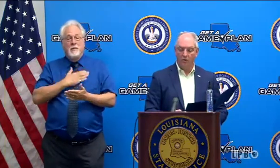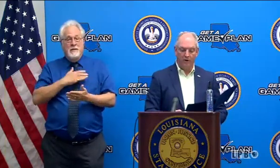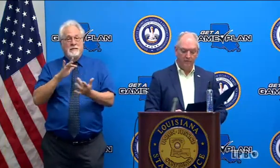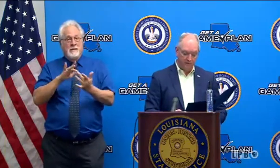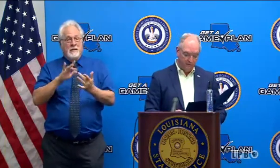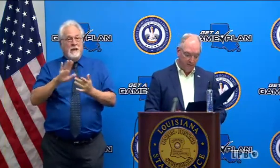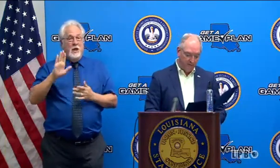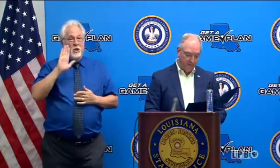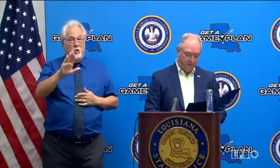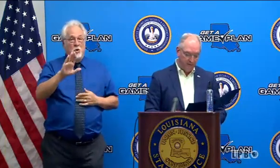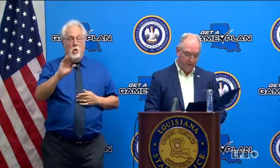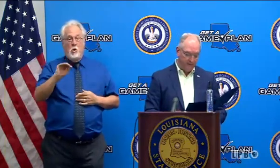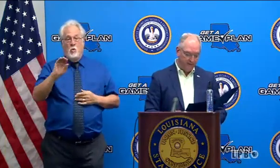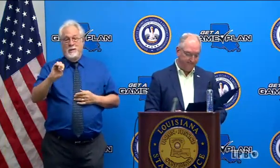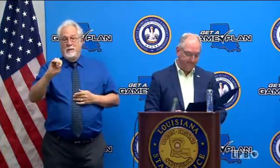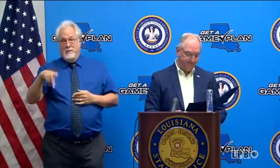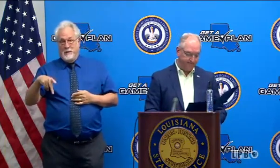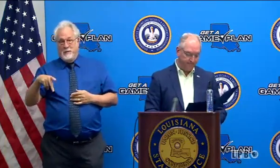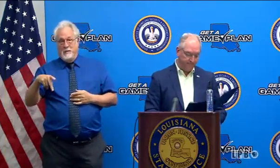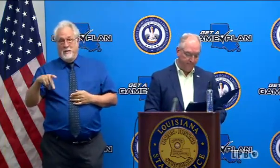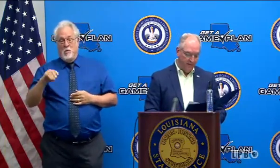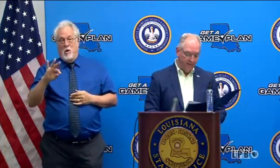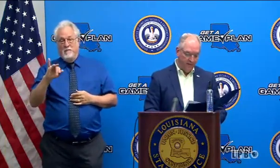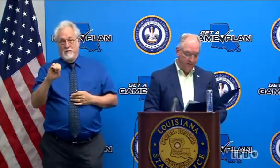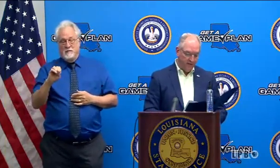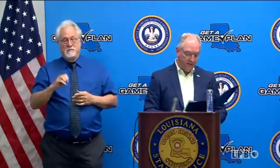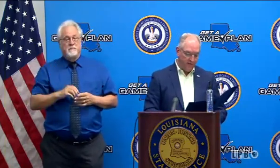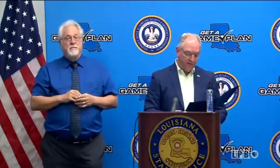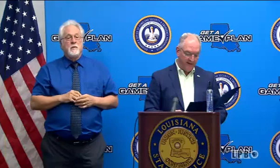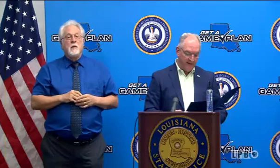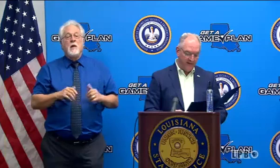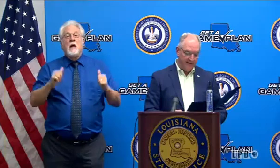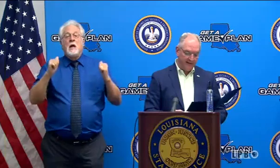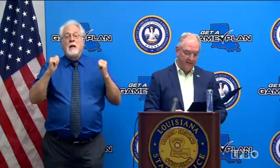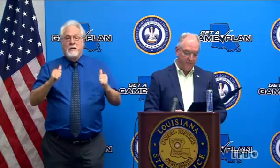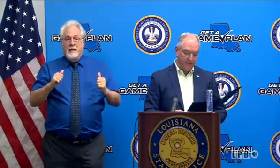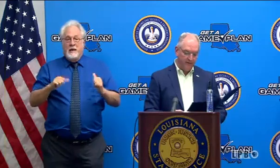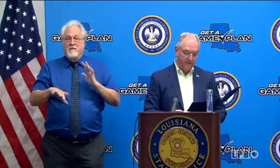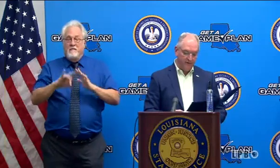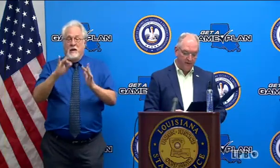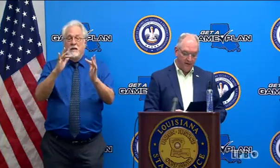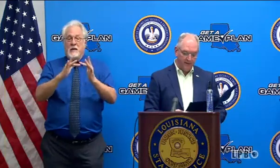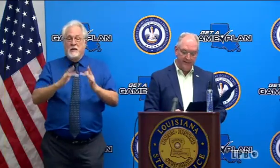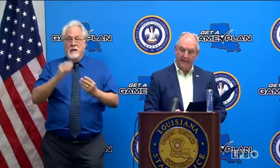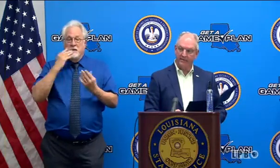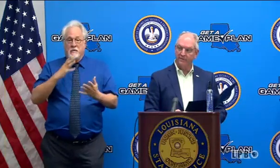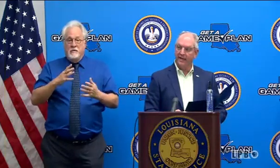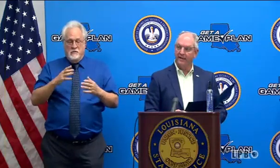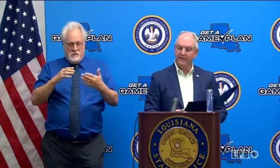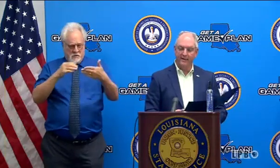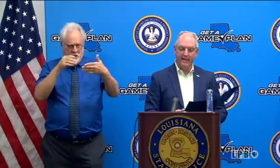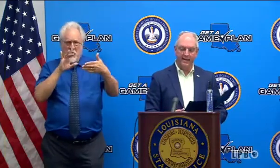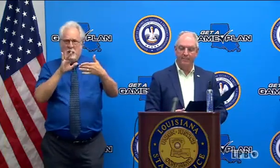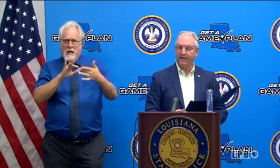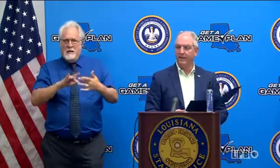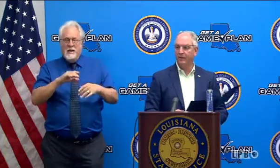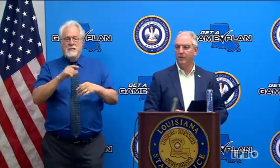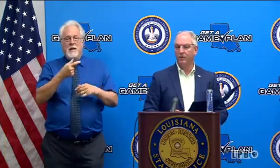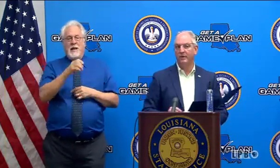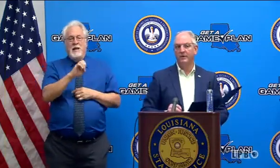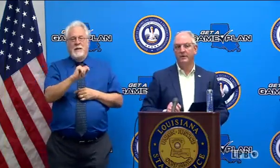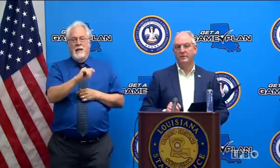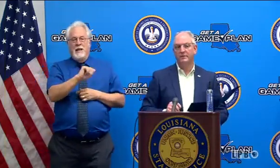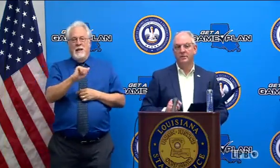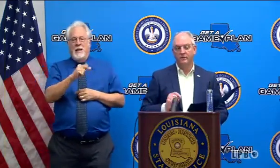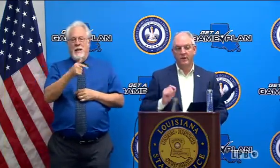contact your Office of Emergency Preparedness. You can find contact information under contacts at